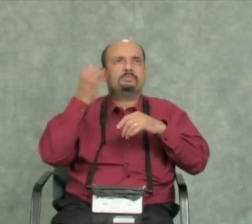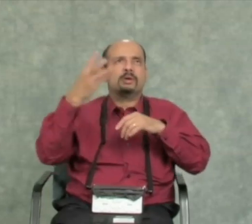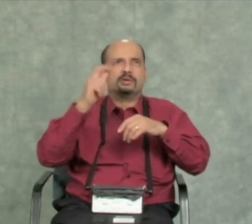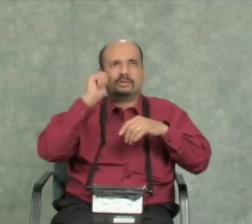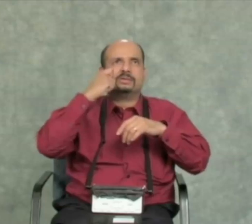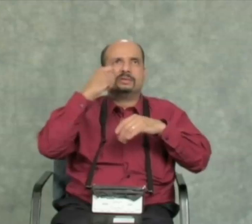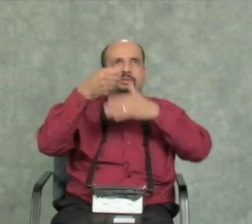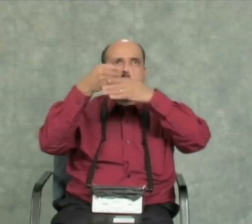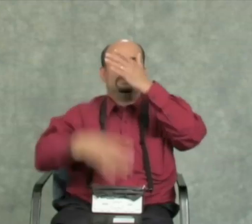browsing.